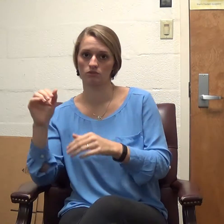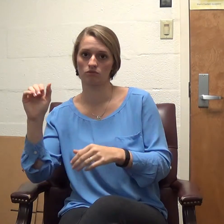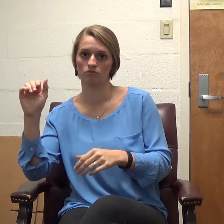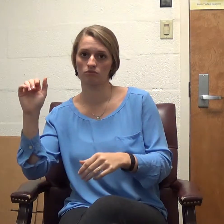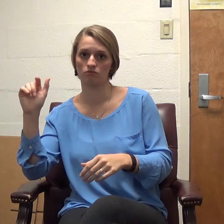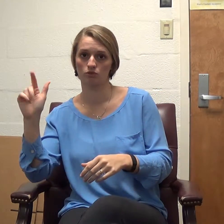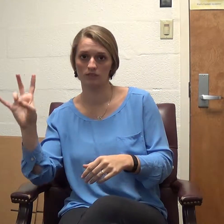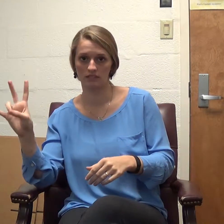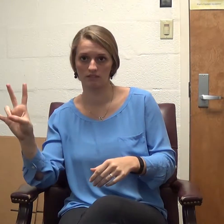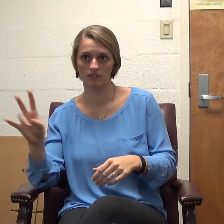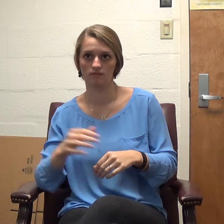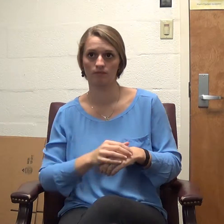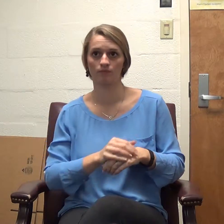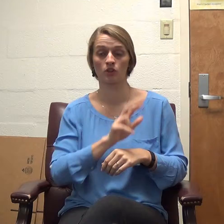to 9.